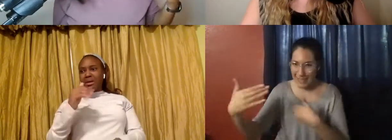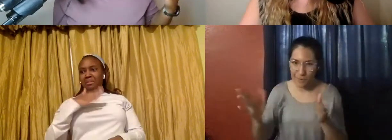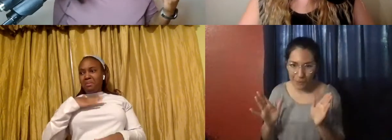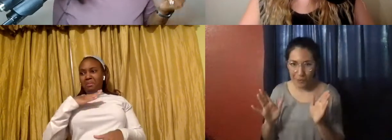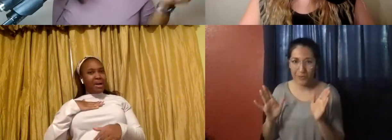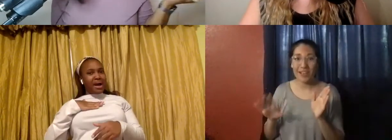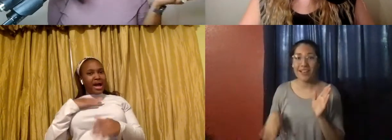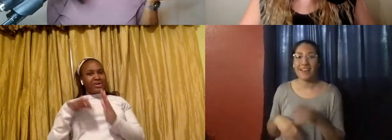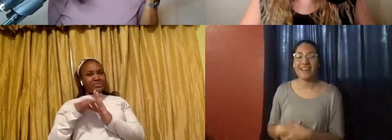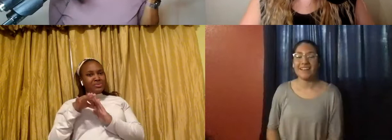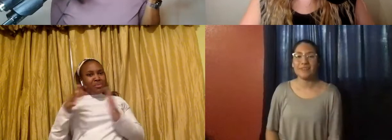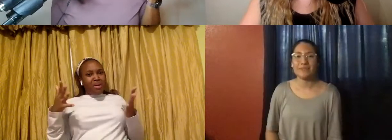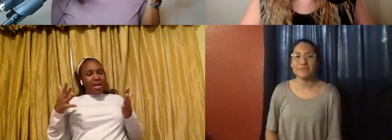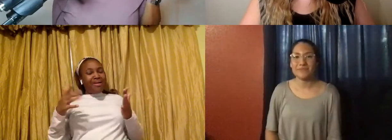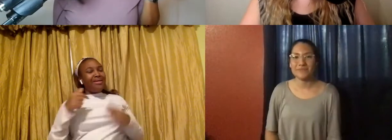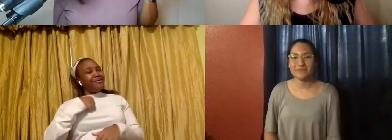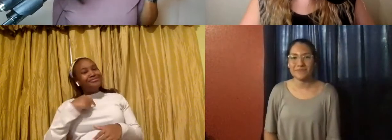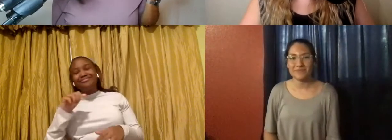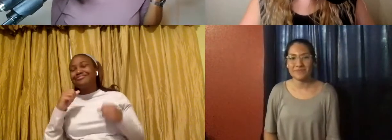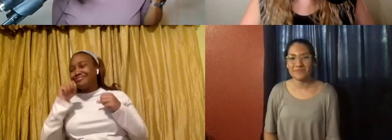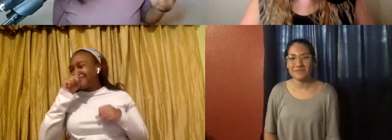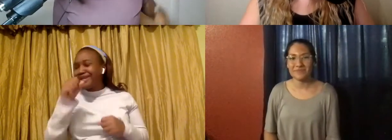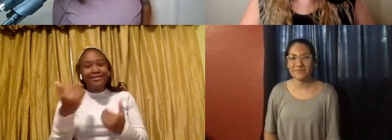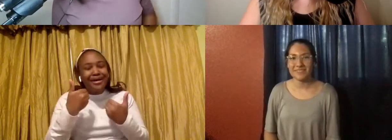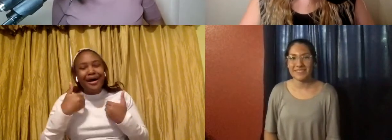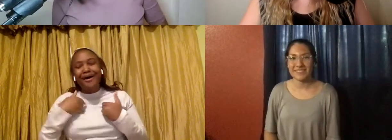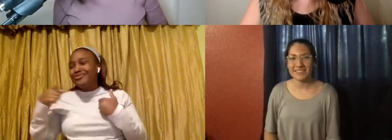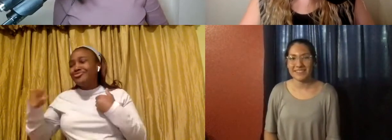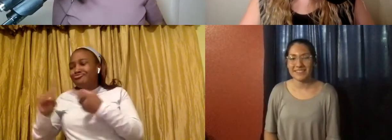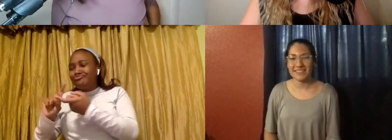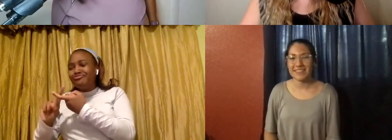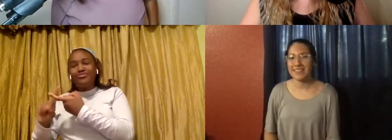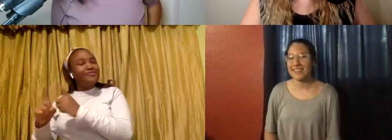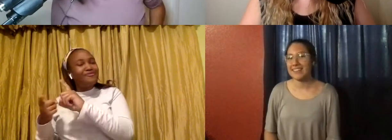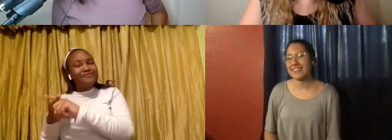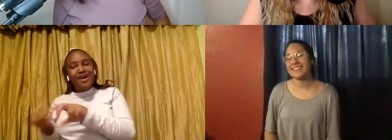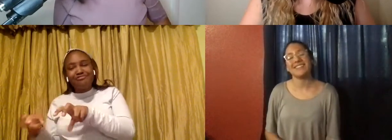loved to have you there holding my hand while my butt is waxed. That would have been great.